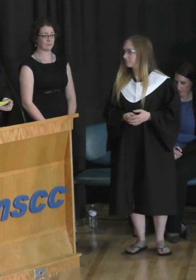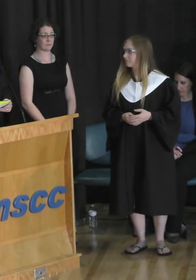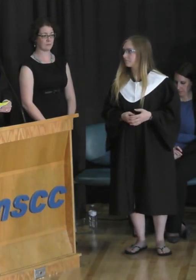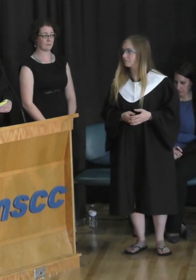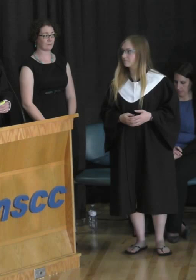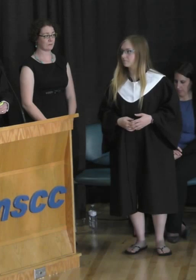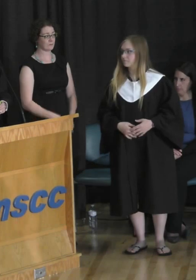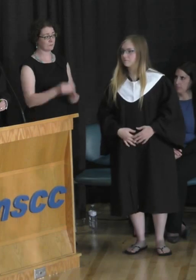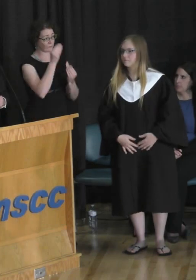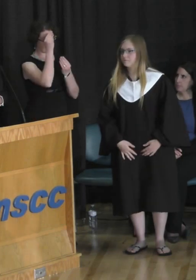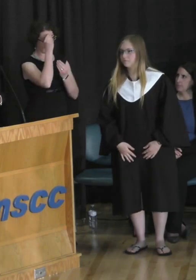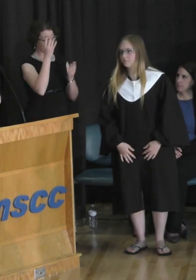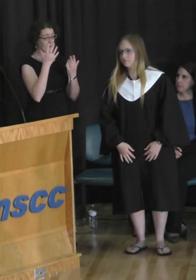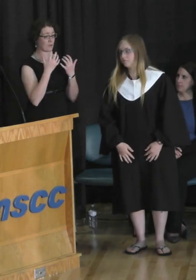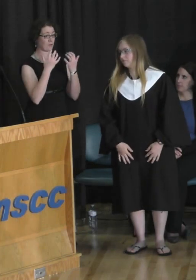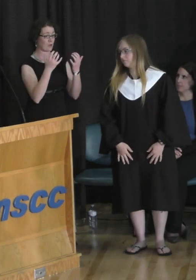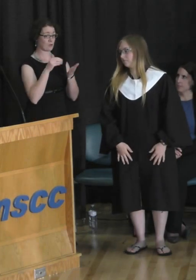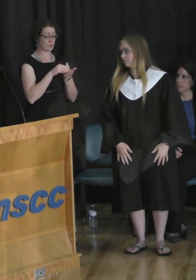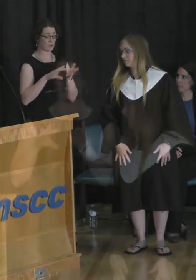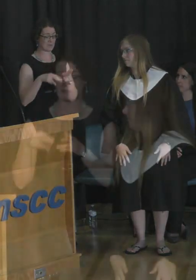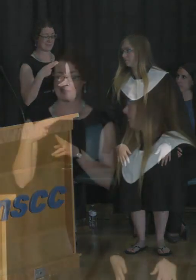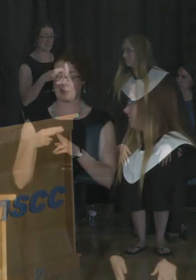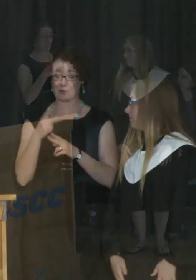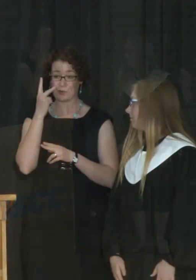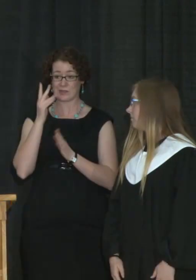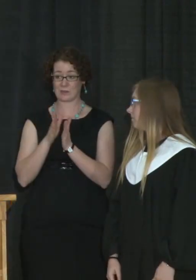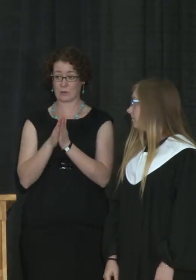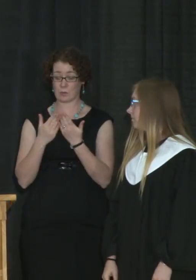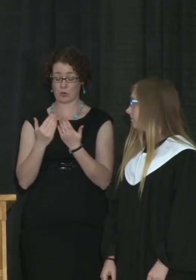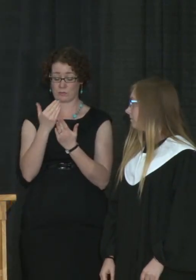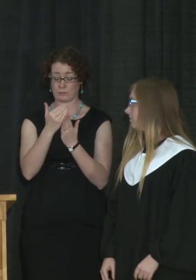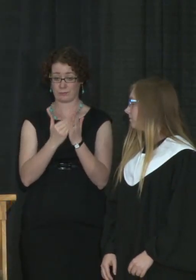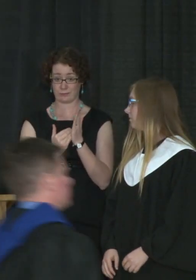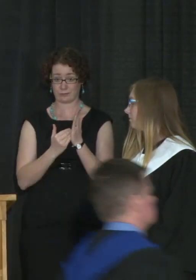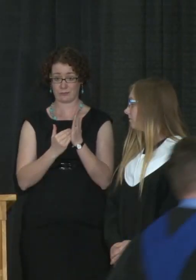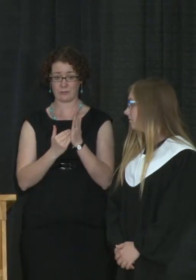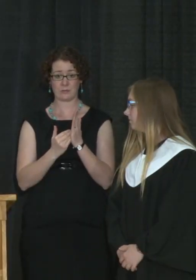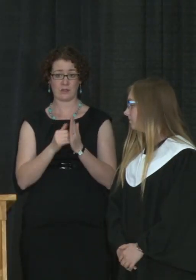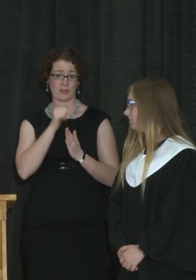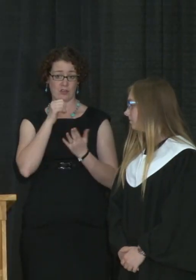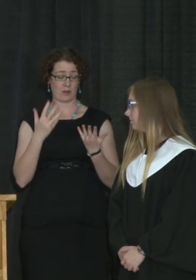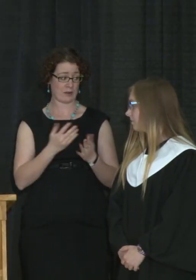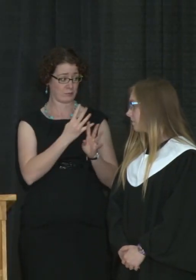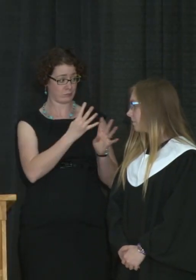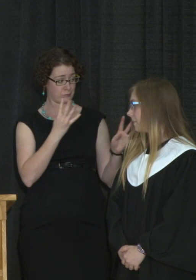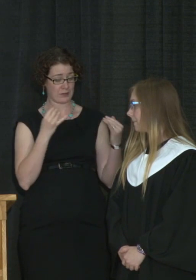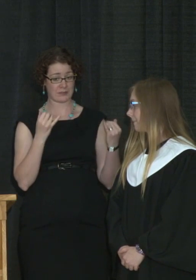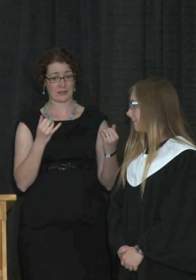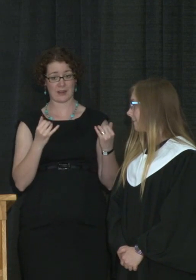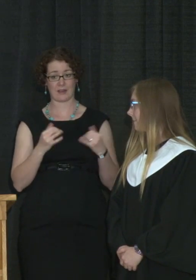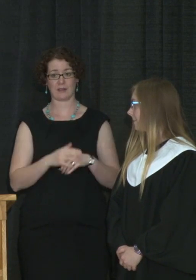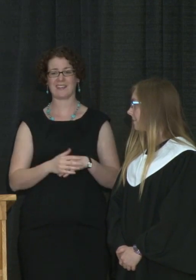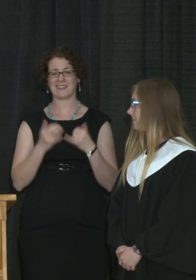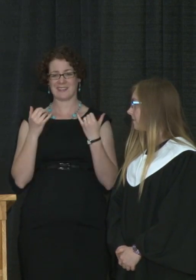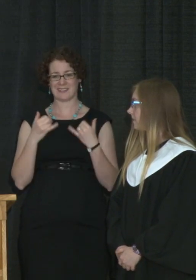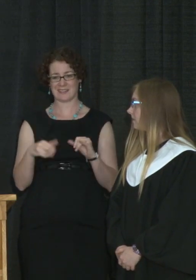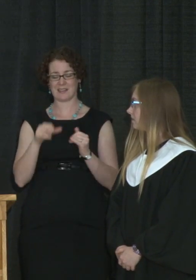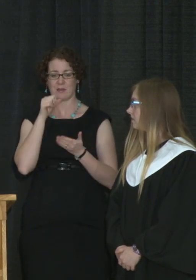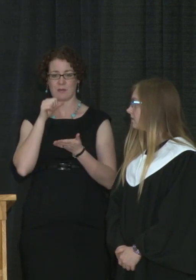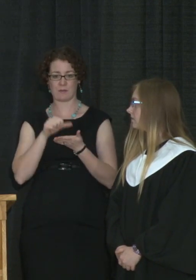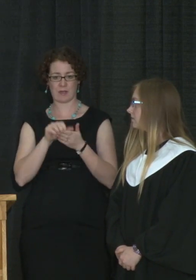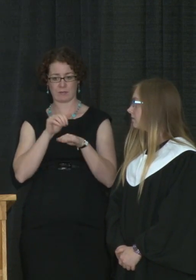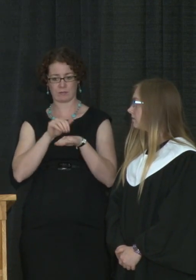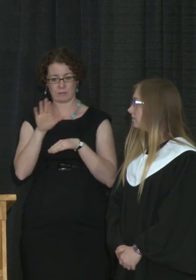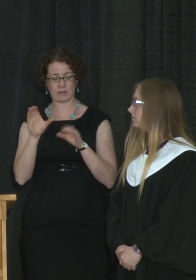For the information of the audience, those students whose names appear in the program but who are unable to be with us today are